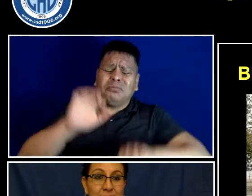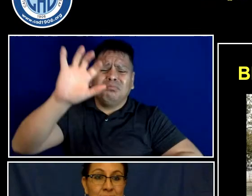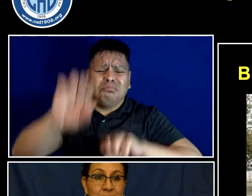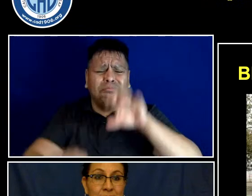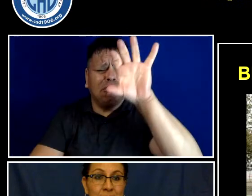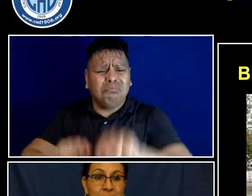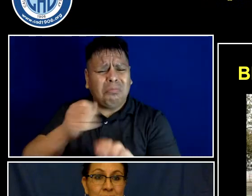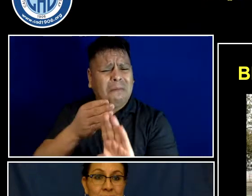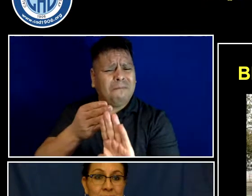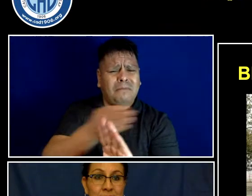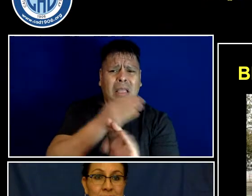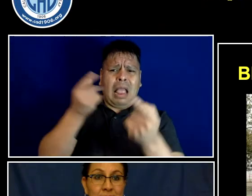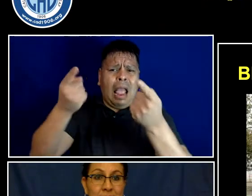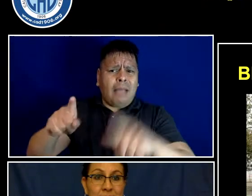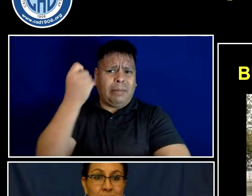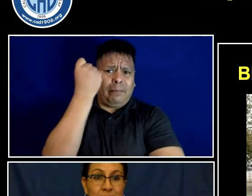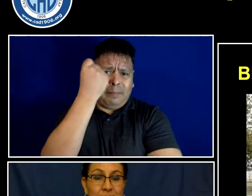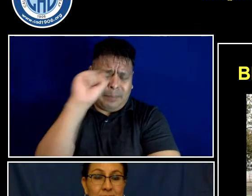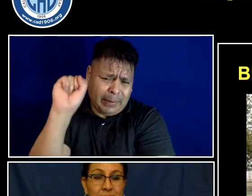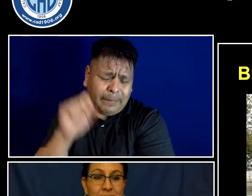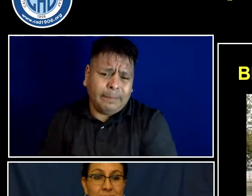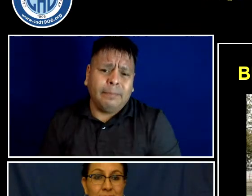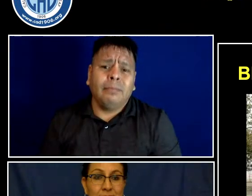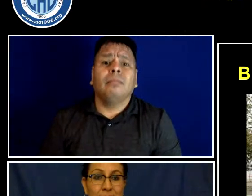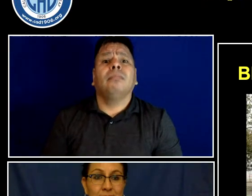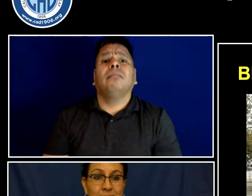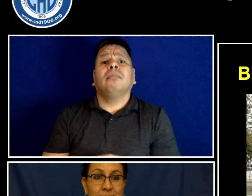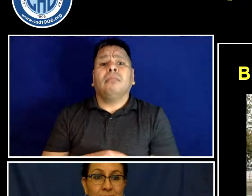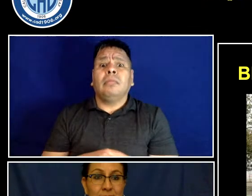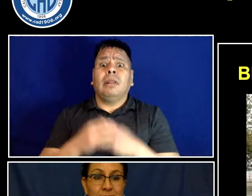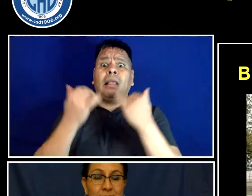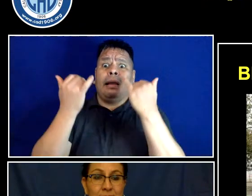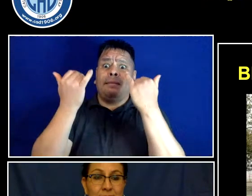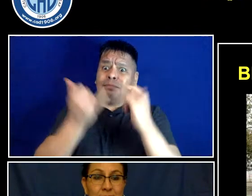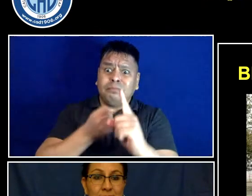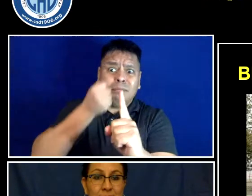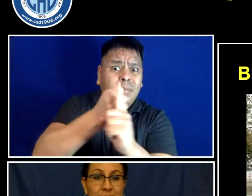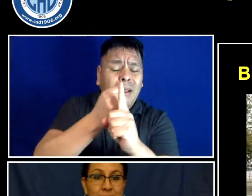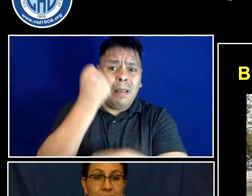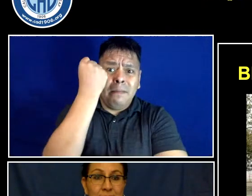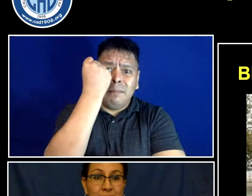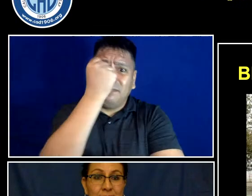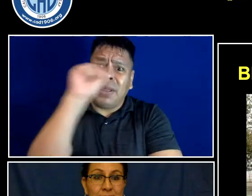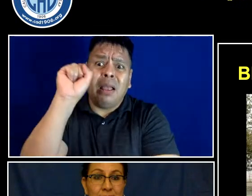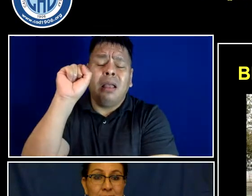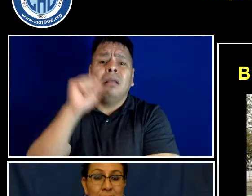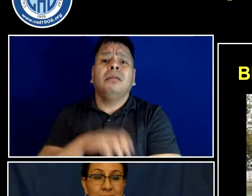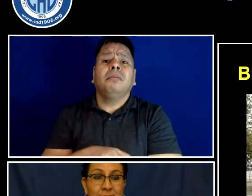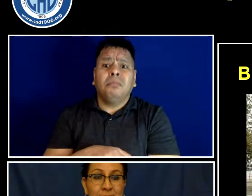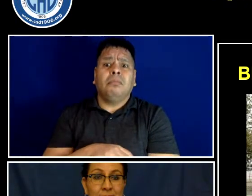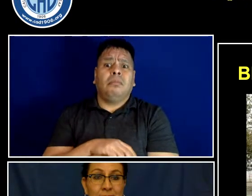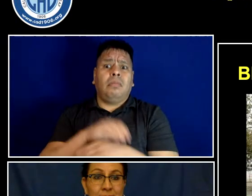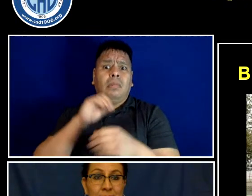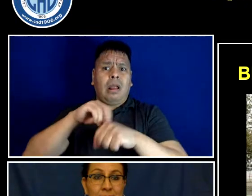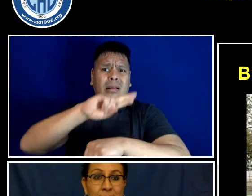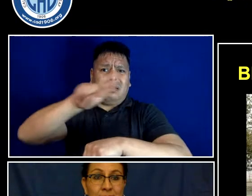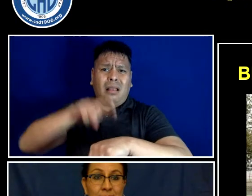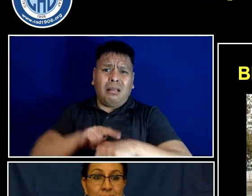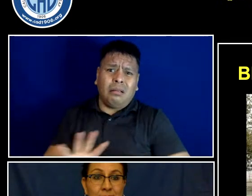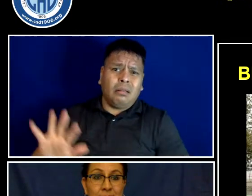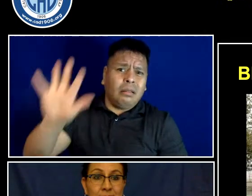Californians were upset about statues of Christopher Columbus before any protests